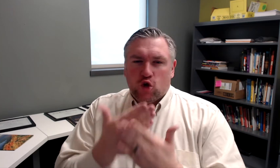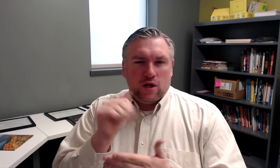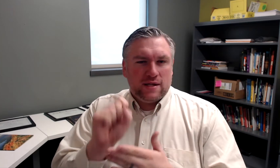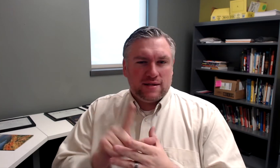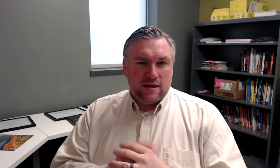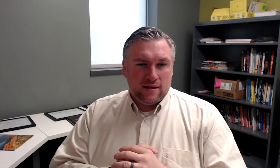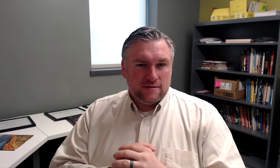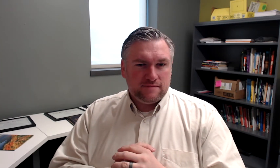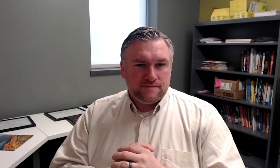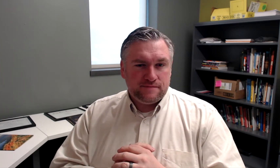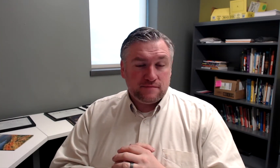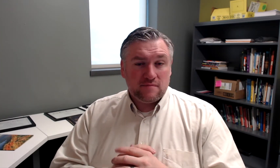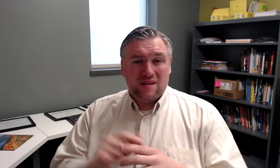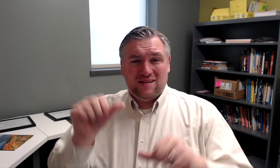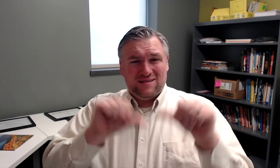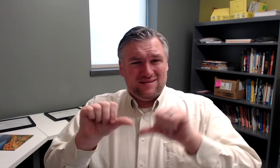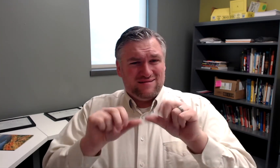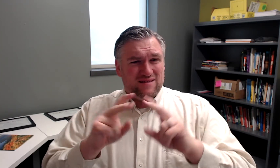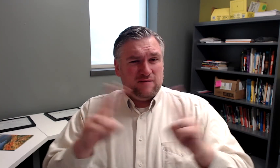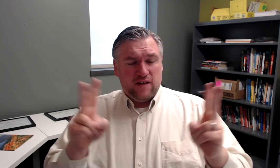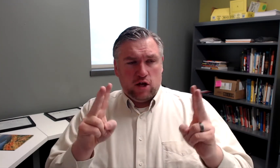Science craves for good ASL.